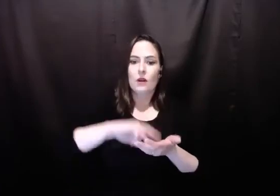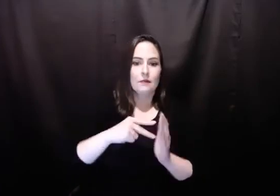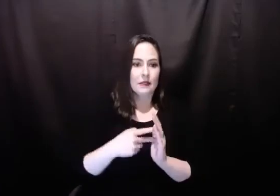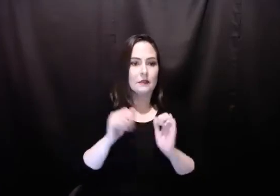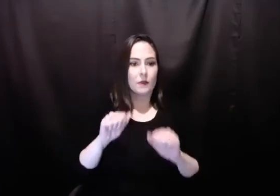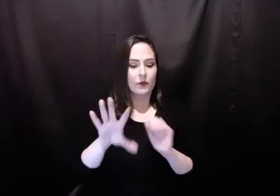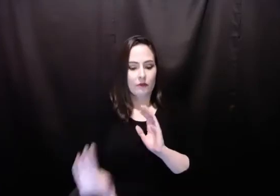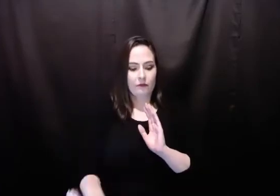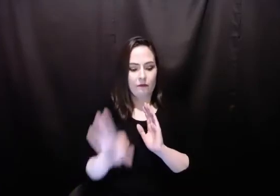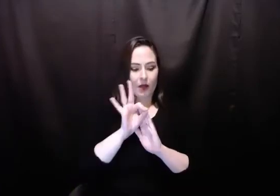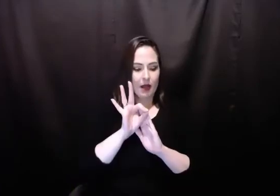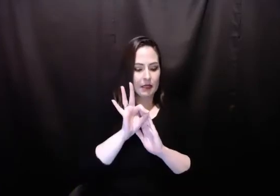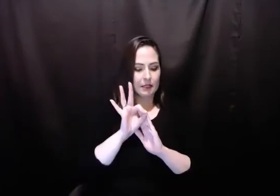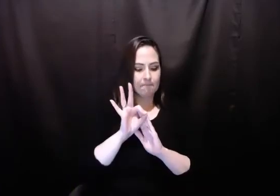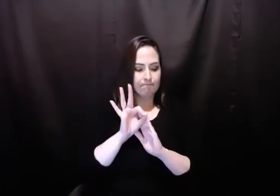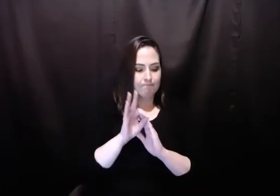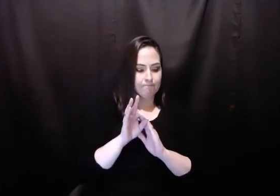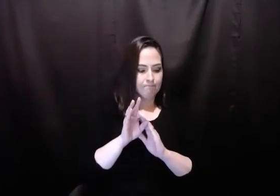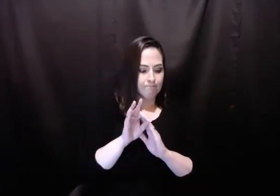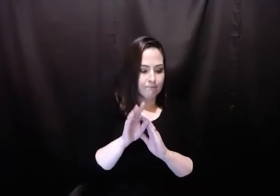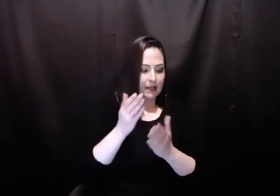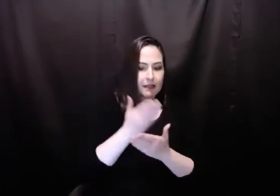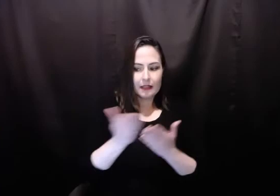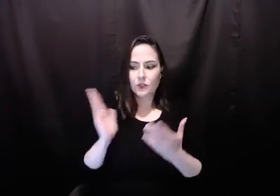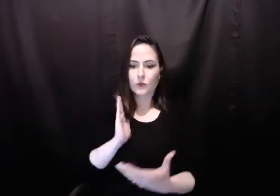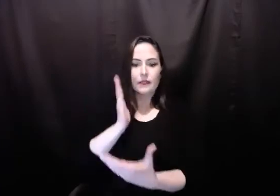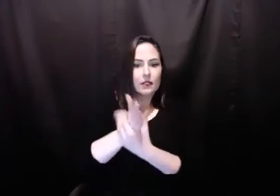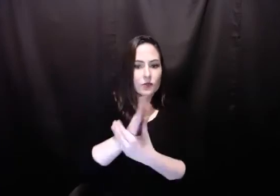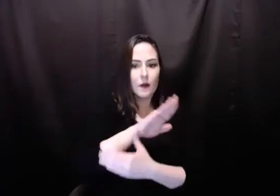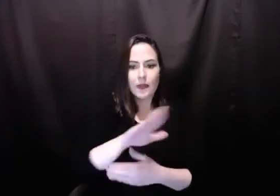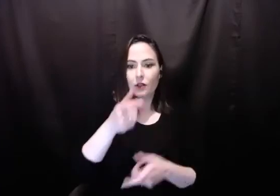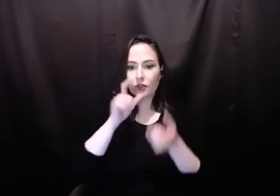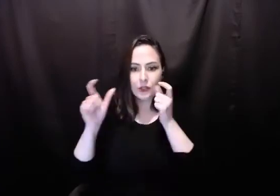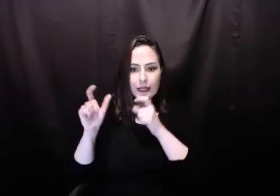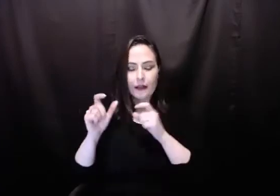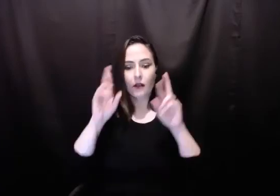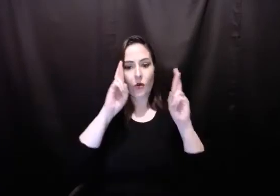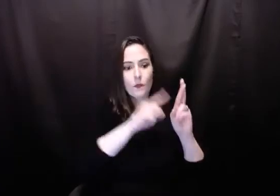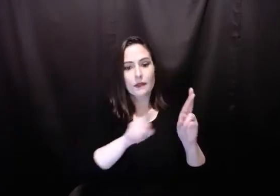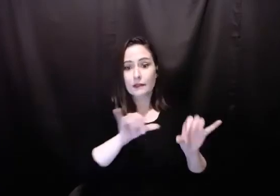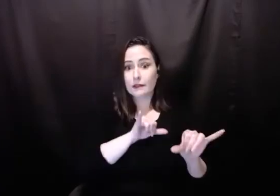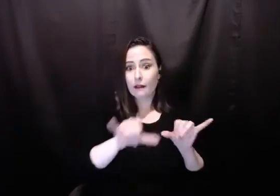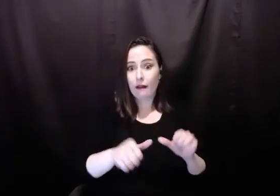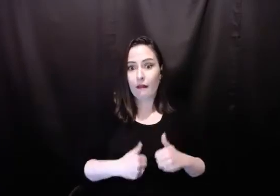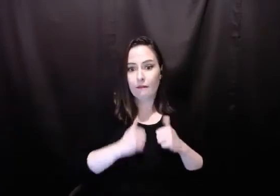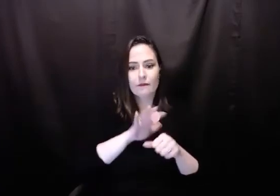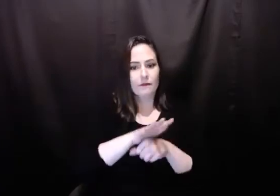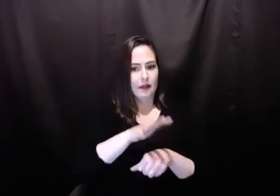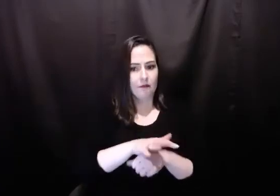enough to get to Alcoholics Anonymous. Mine have stayed alive long enough, and for that I'm grateful. But I'll tell you, getting